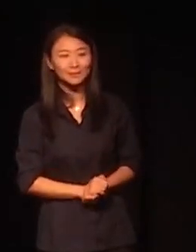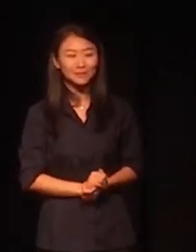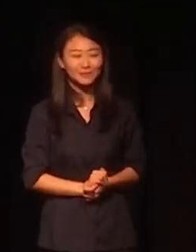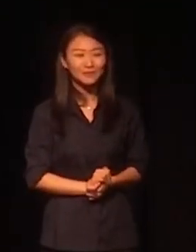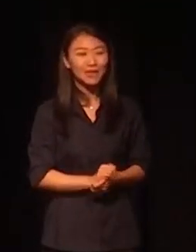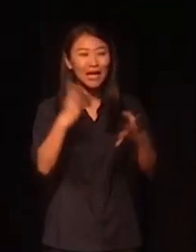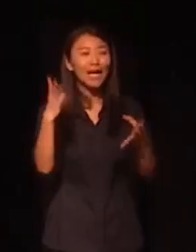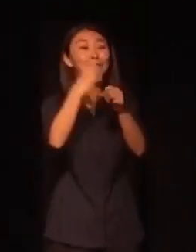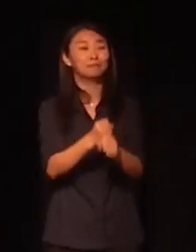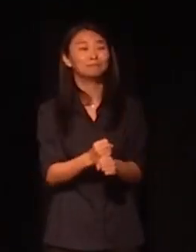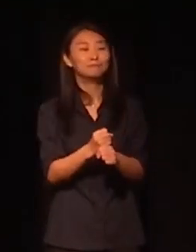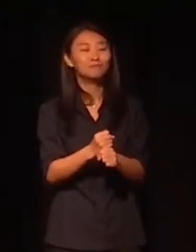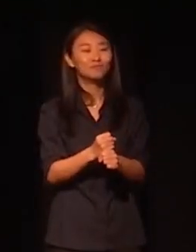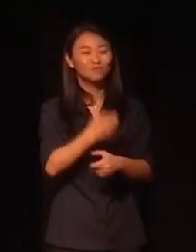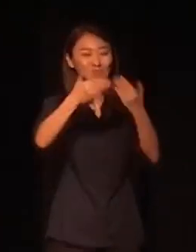to conclusion then.